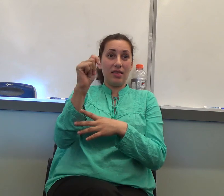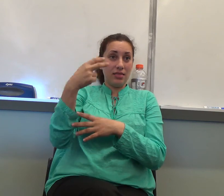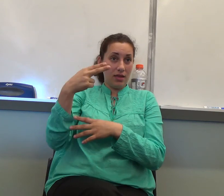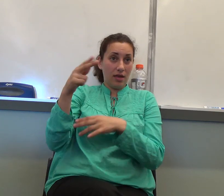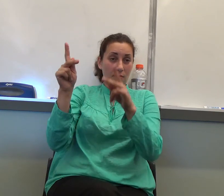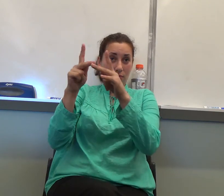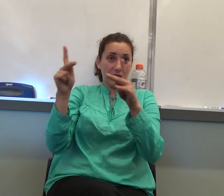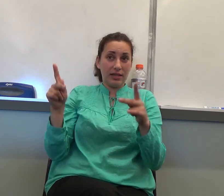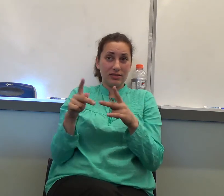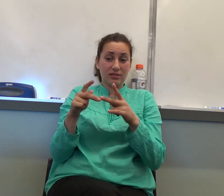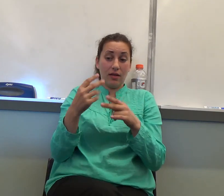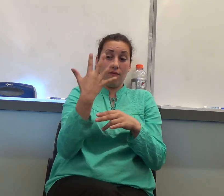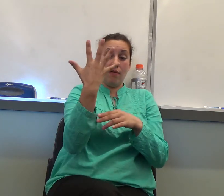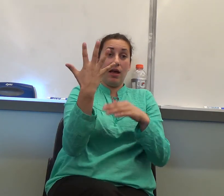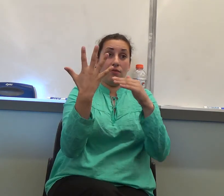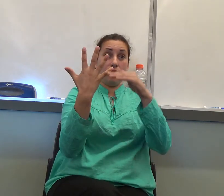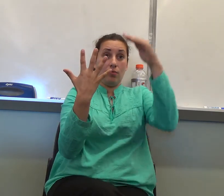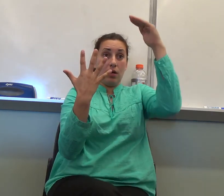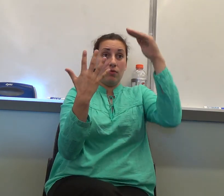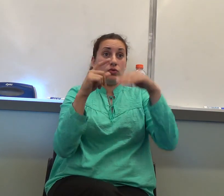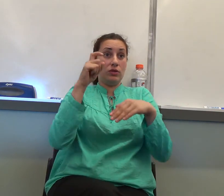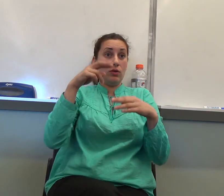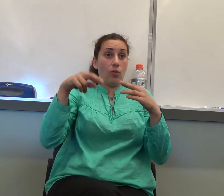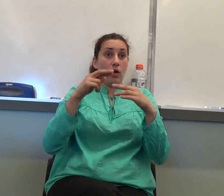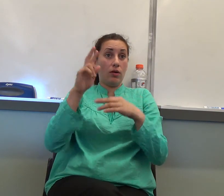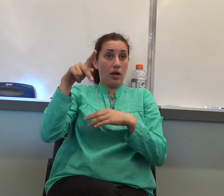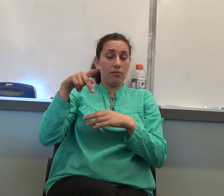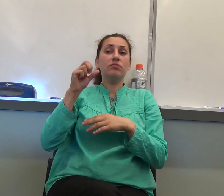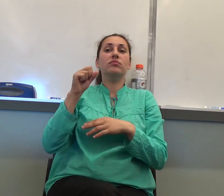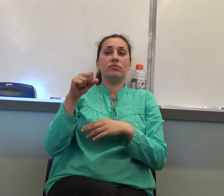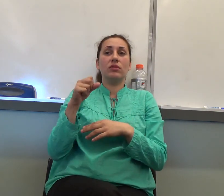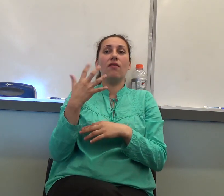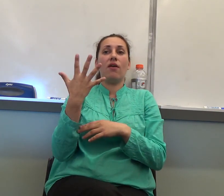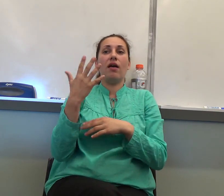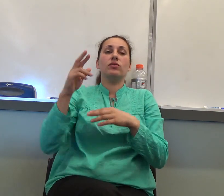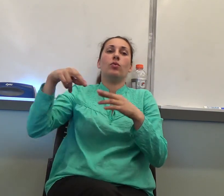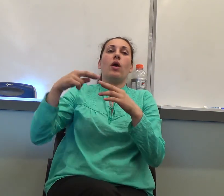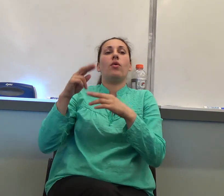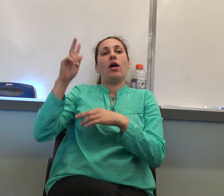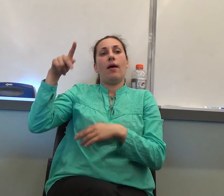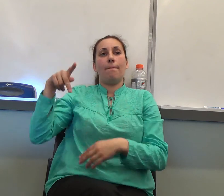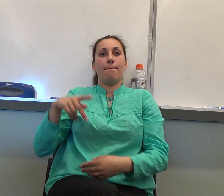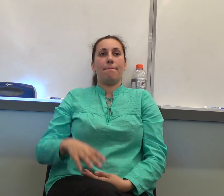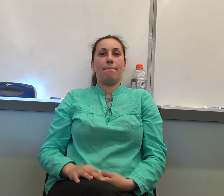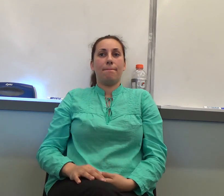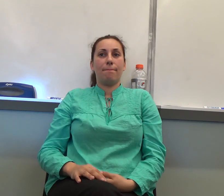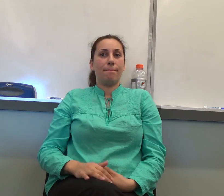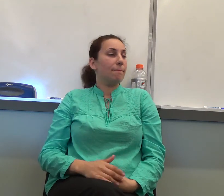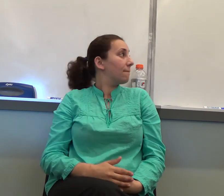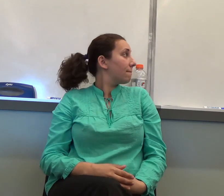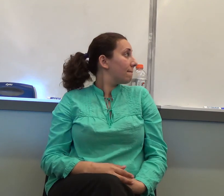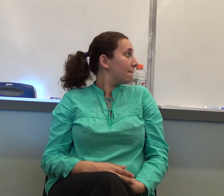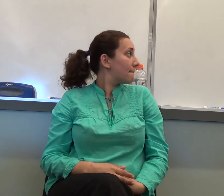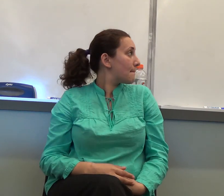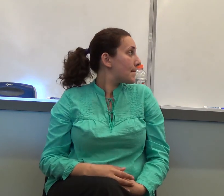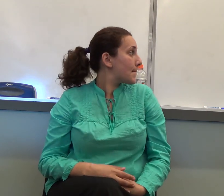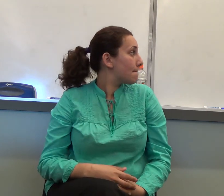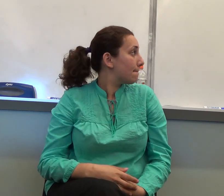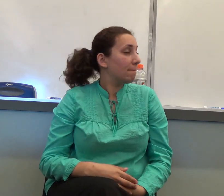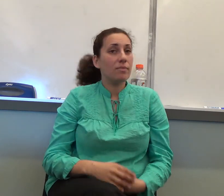that 5 or greater, the next one? Yep, it is. So this becomes, as a rounded